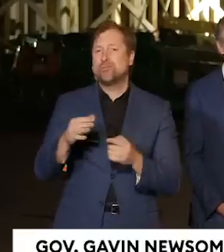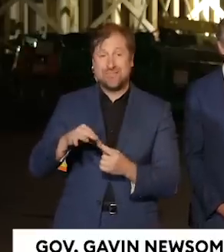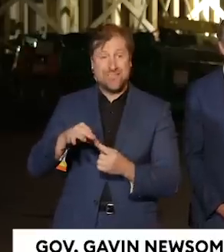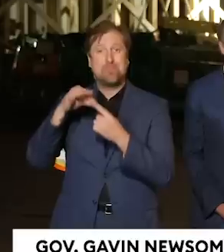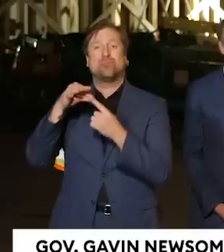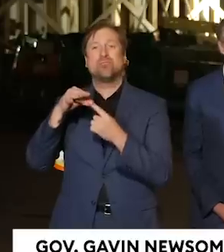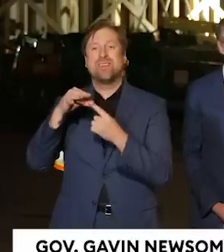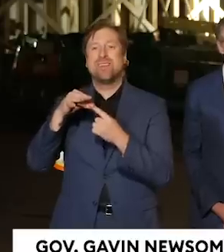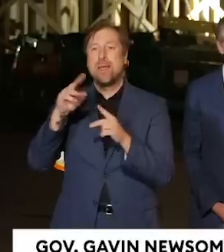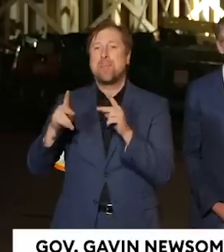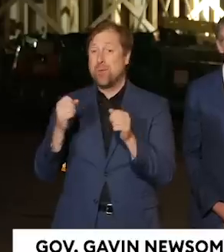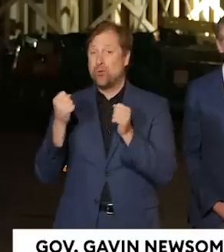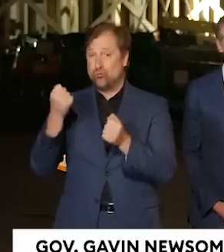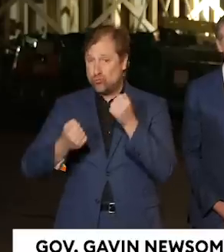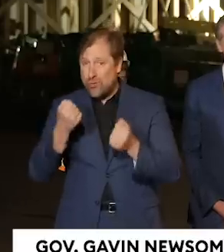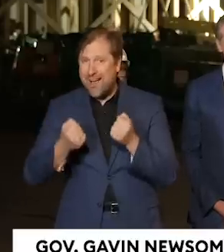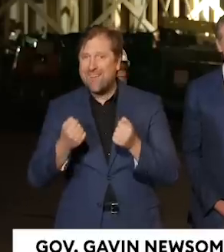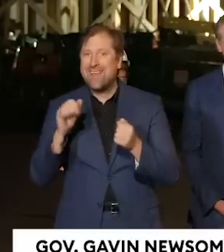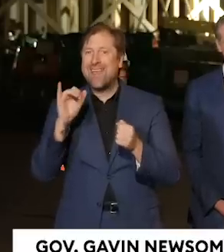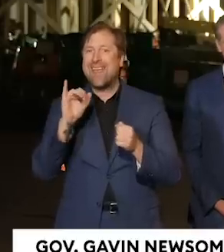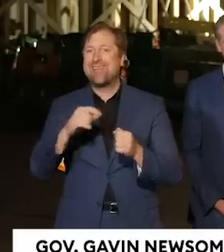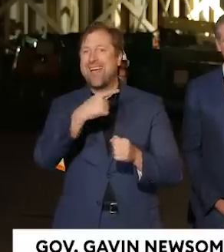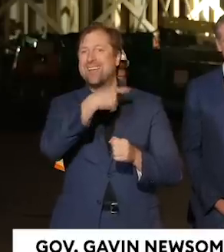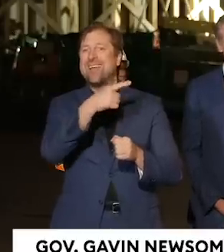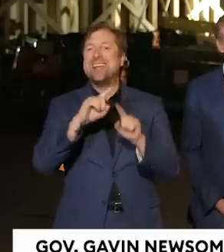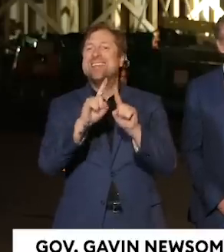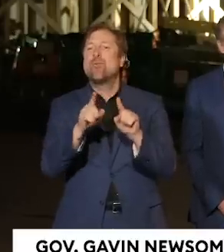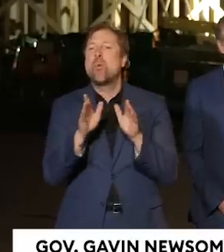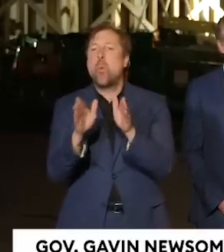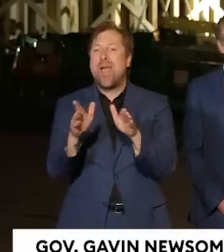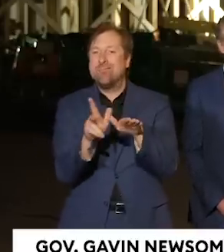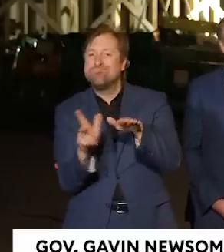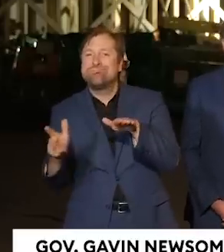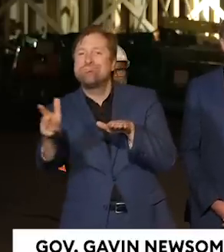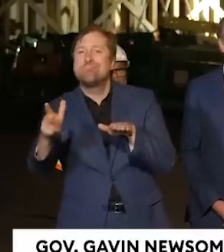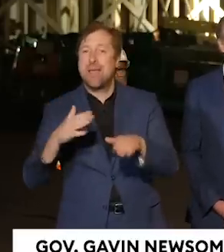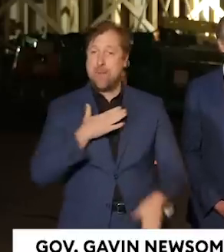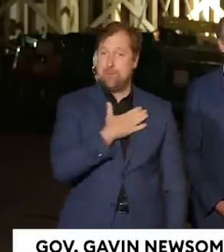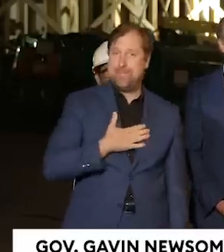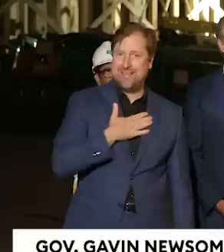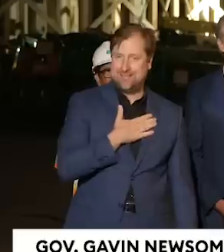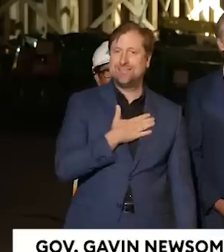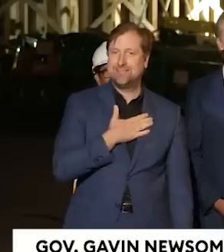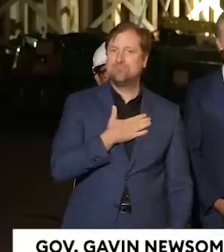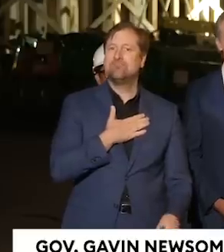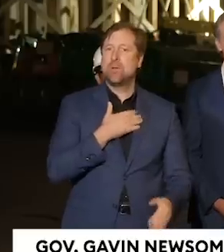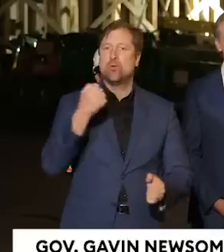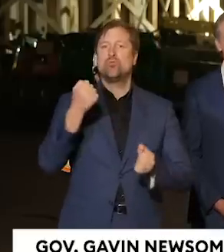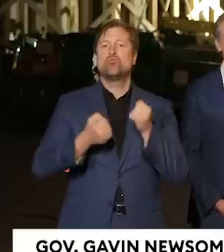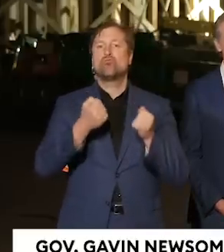especialmente los que conducen en la ruta alternativa. Por favor,